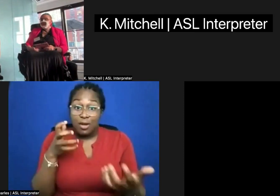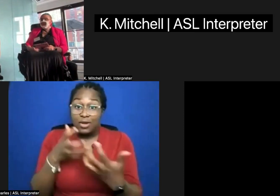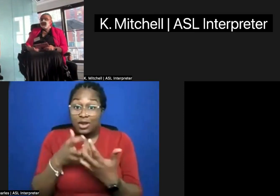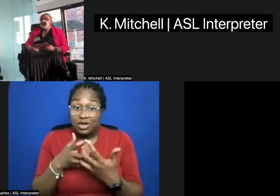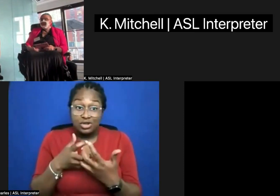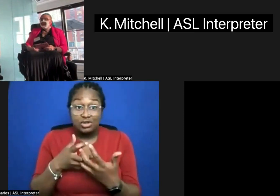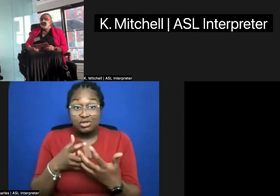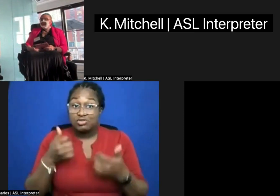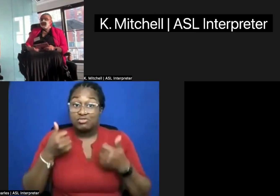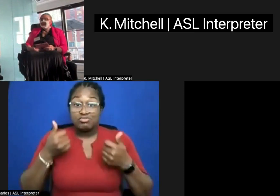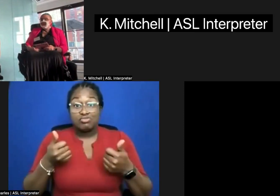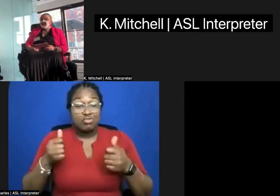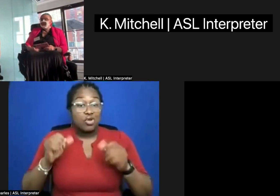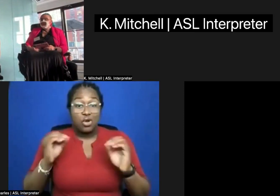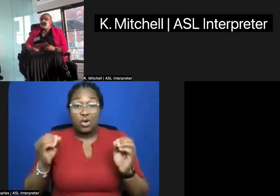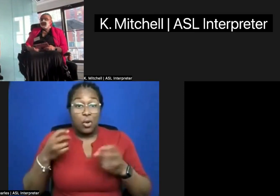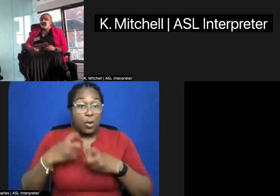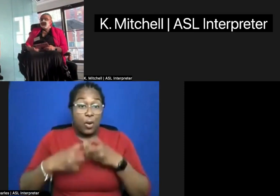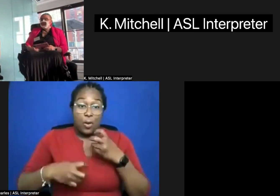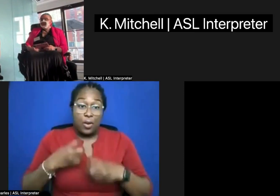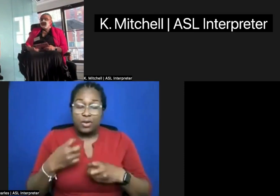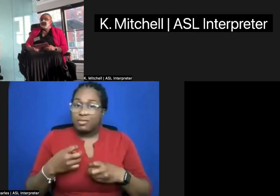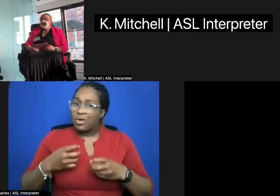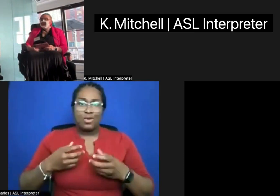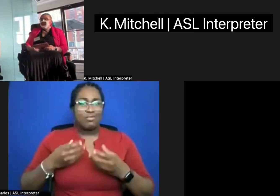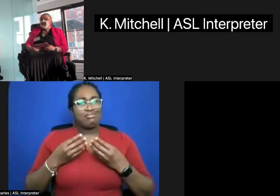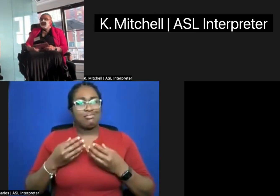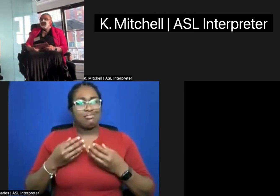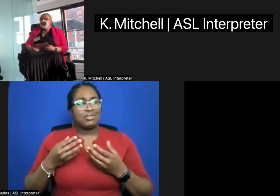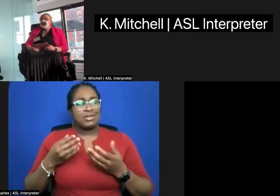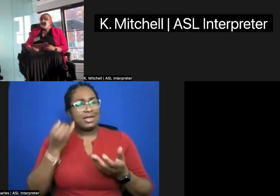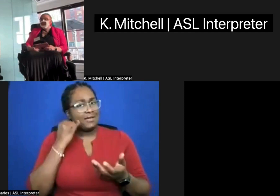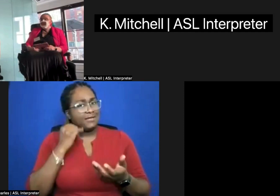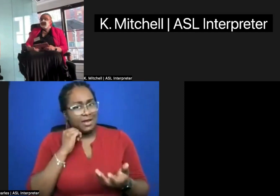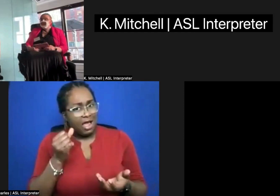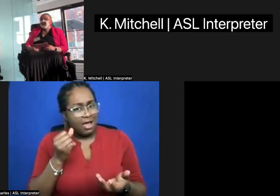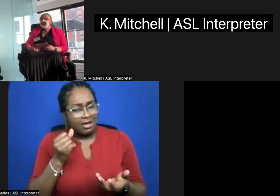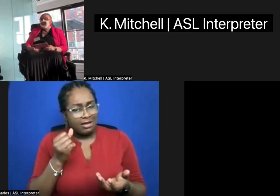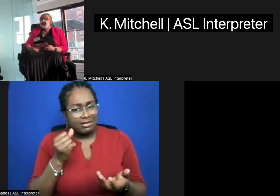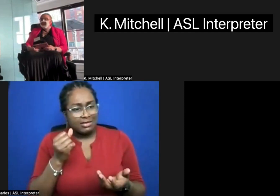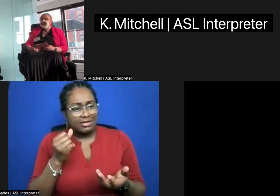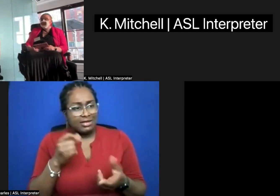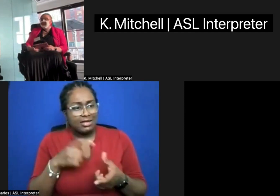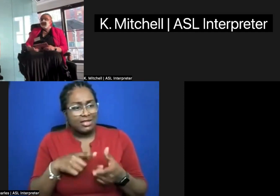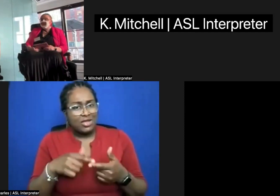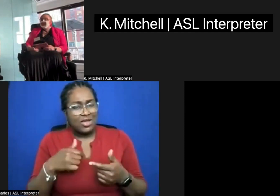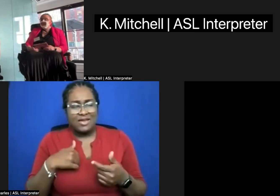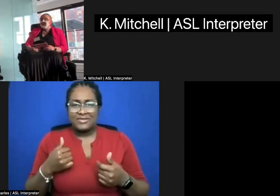you. Then there's already a little bit of fear of, oh my gosh, how are they going to react?